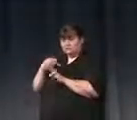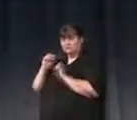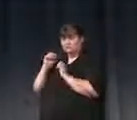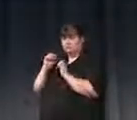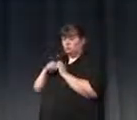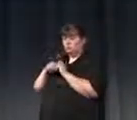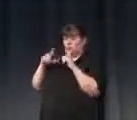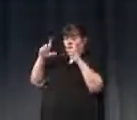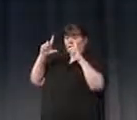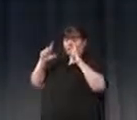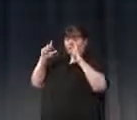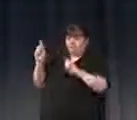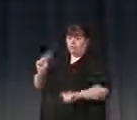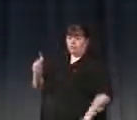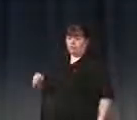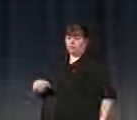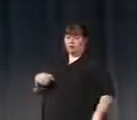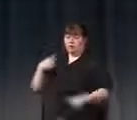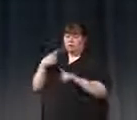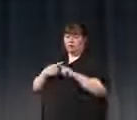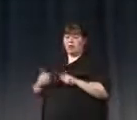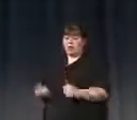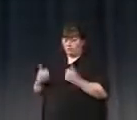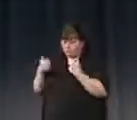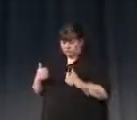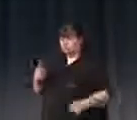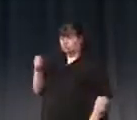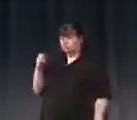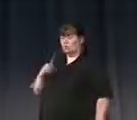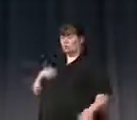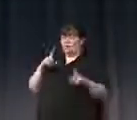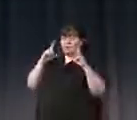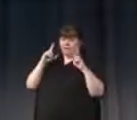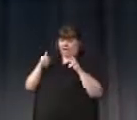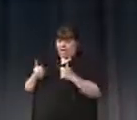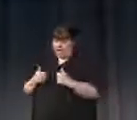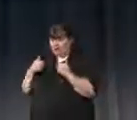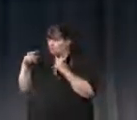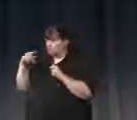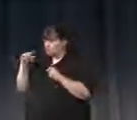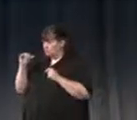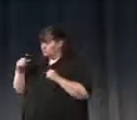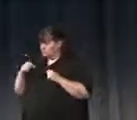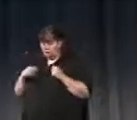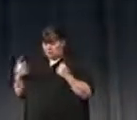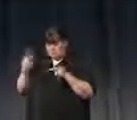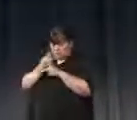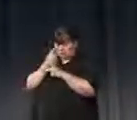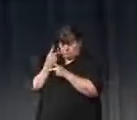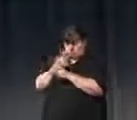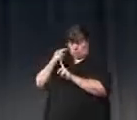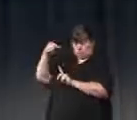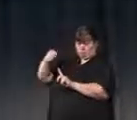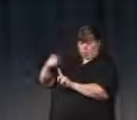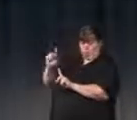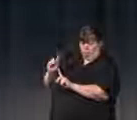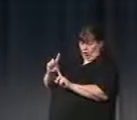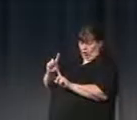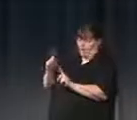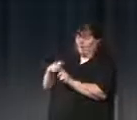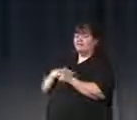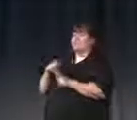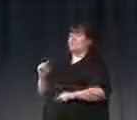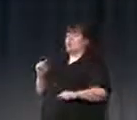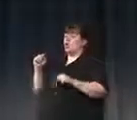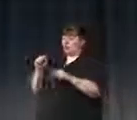the photograph of where they were, as well as the address. And so with the photograph and the address and the GPS coordinates, we could usually figure out where they were, and then we would go to this